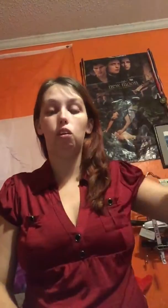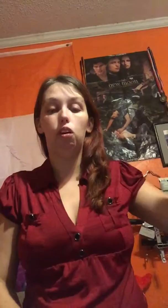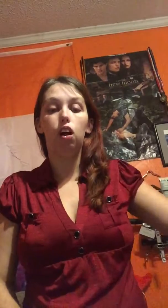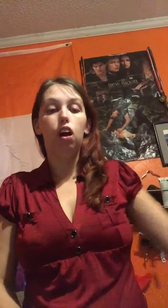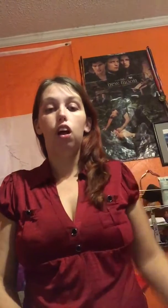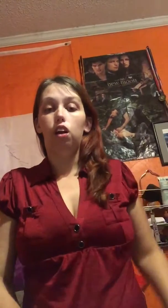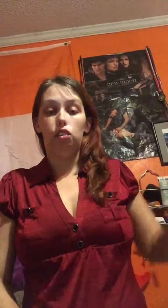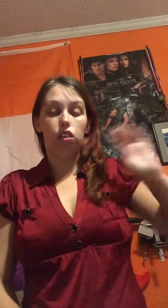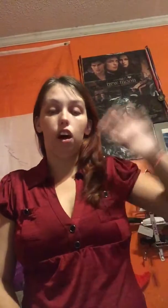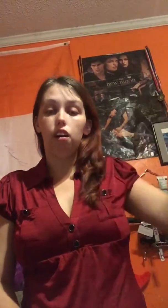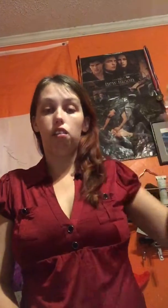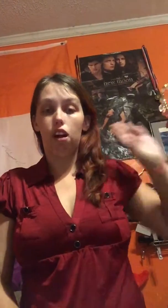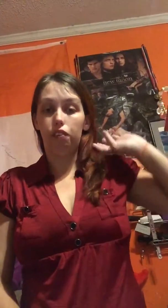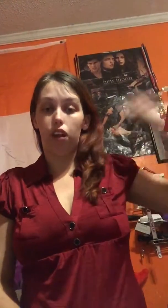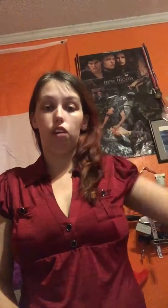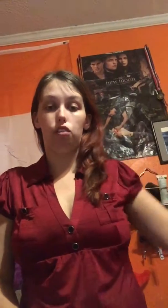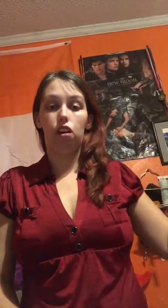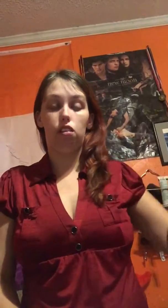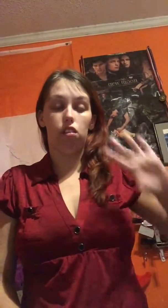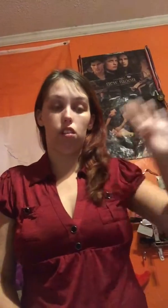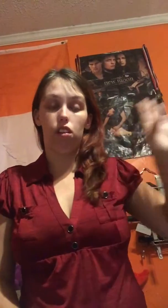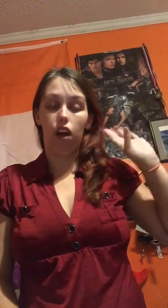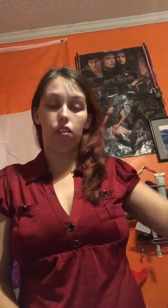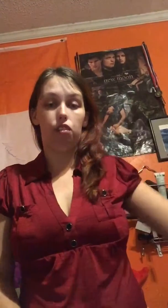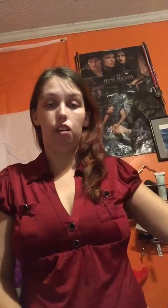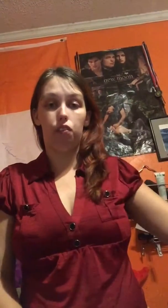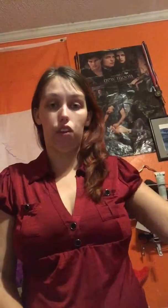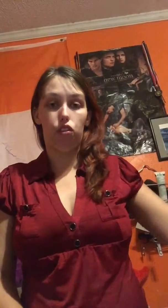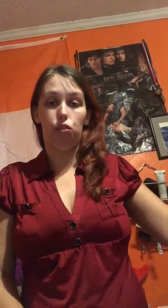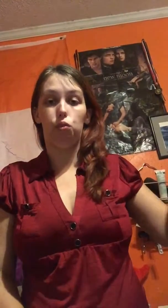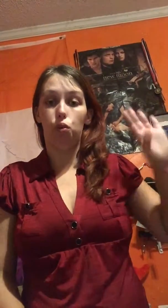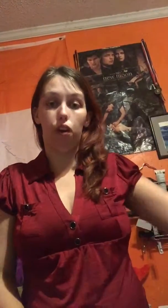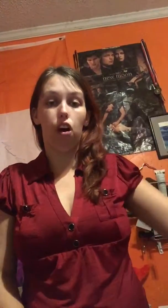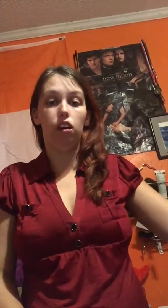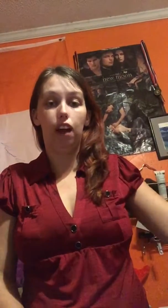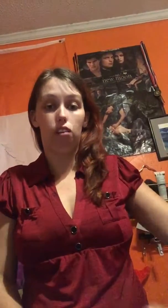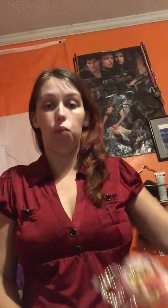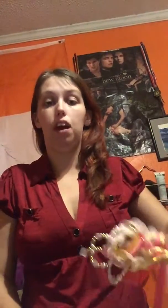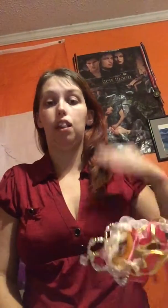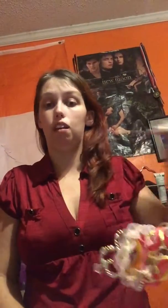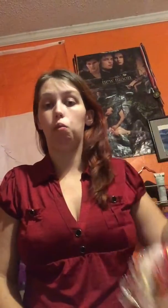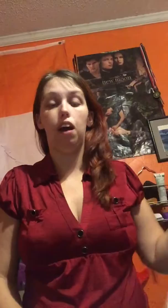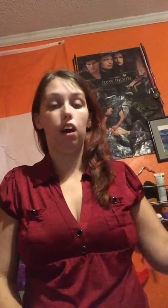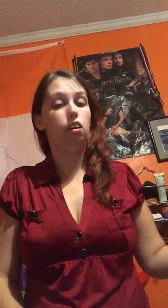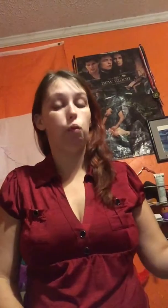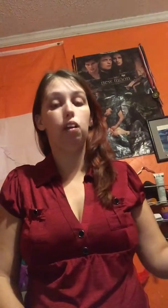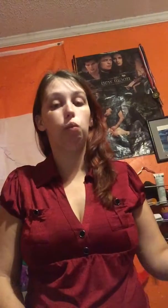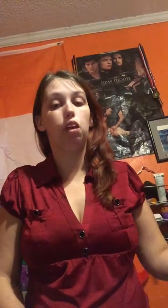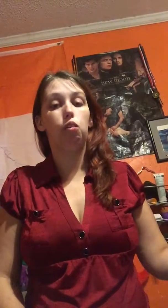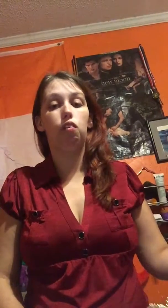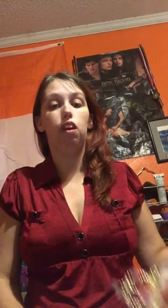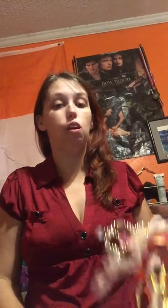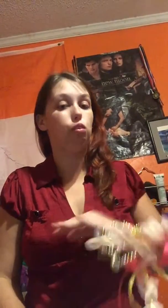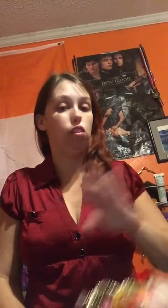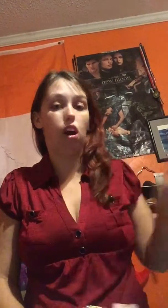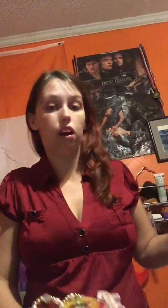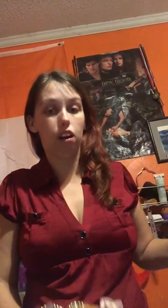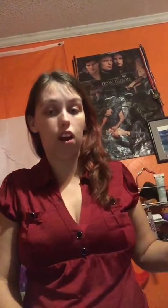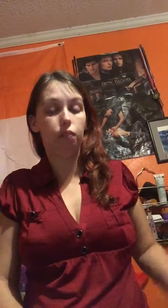just a lot of stuff, a lot of stress, and a lot of stuff, issues, was going on last week. That's why week 23 video did not get done.